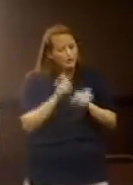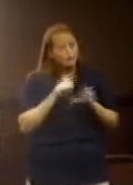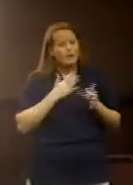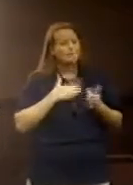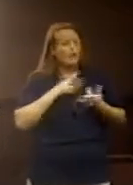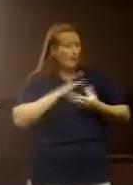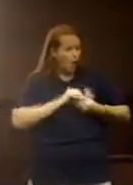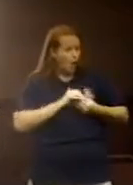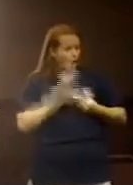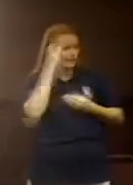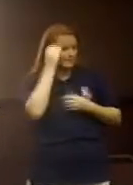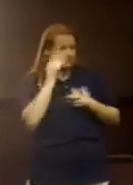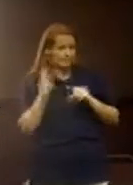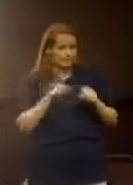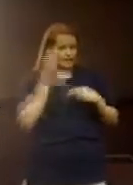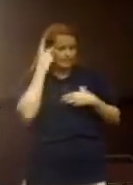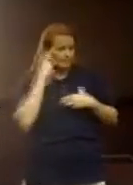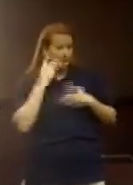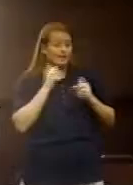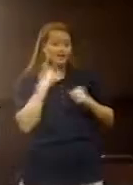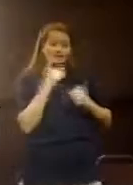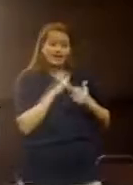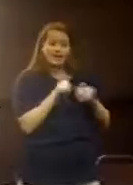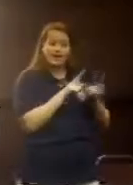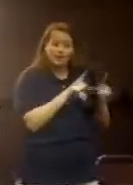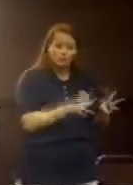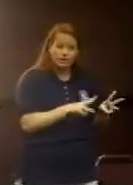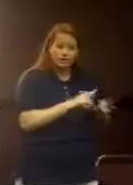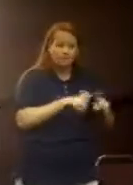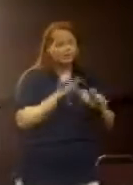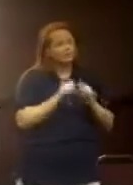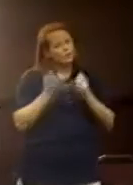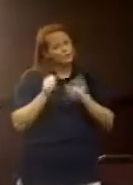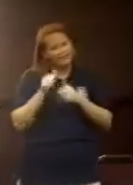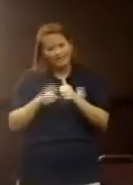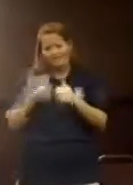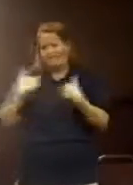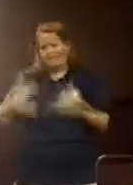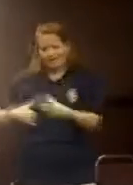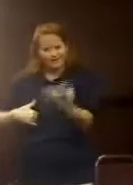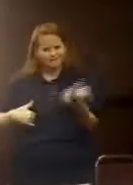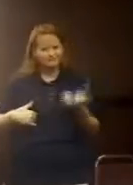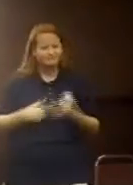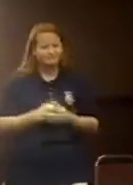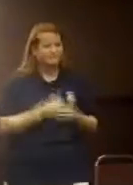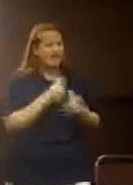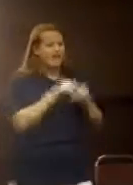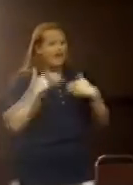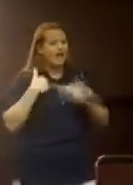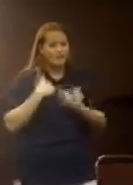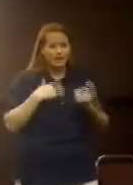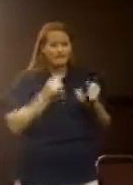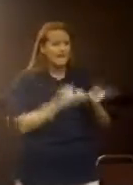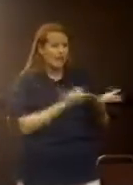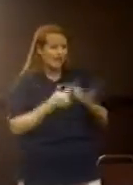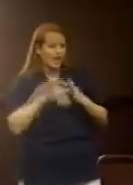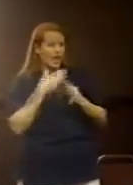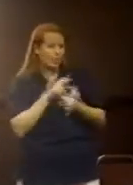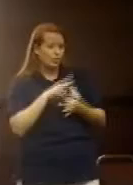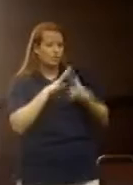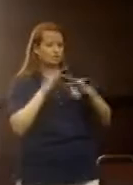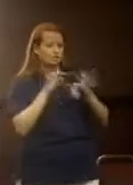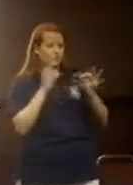own experience as a parent, can say that as well, but so can everybody. You know, everybody can bring out their stories. We need to